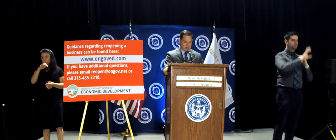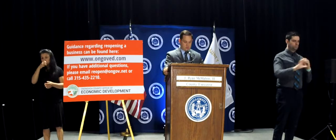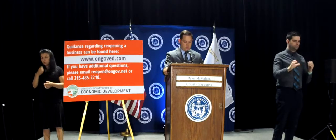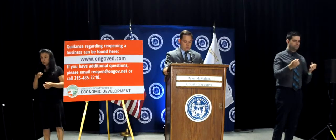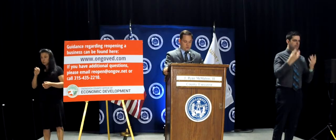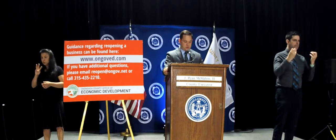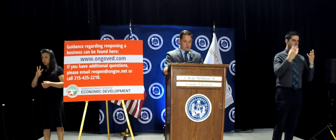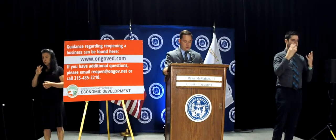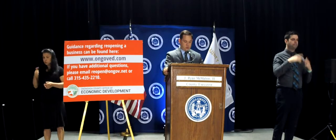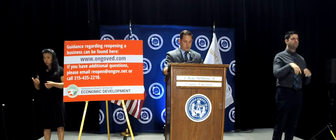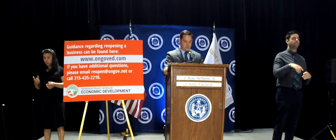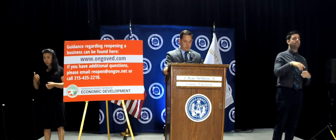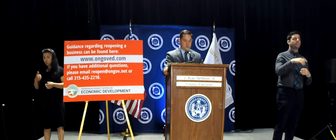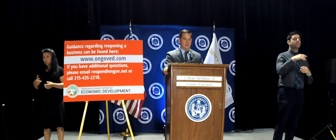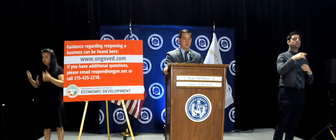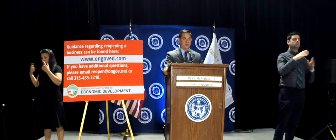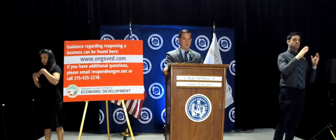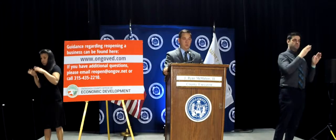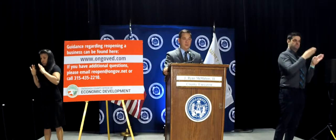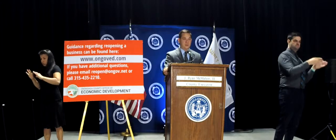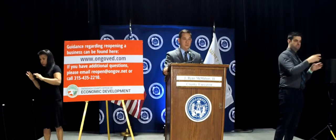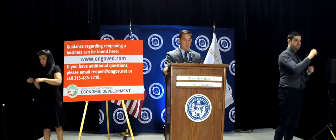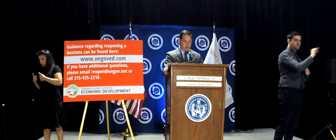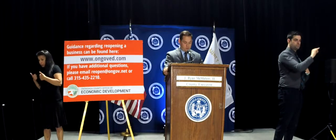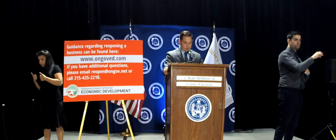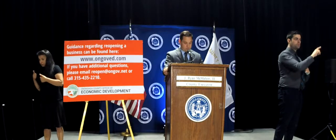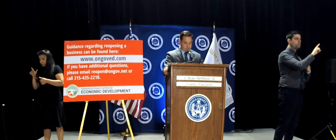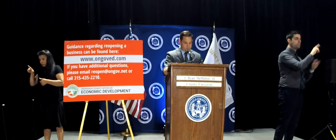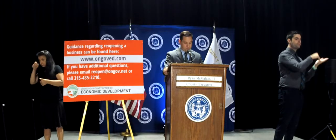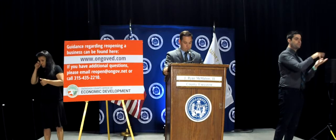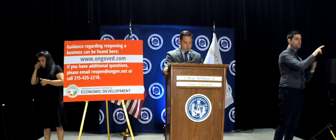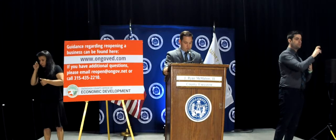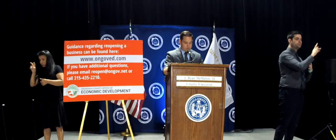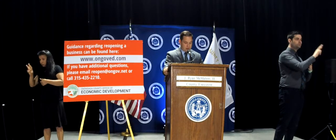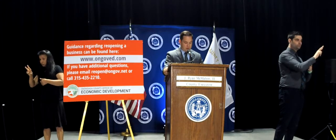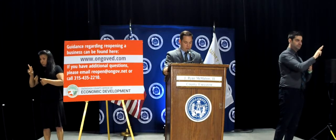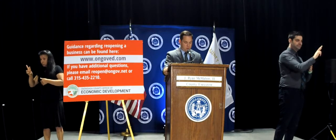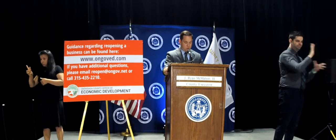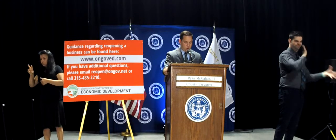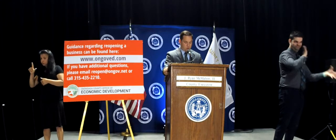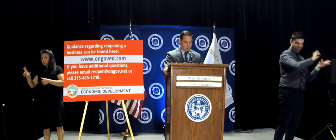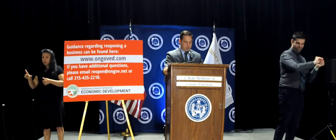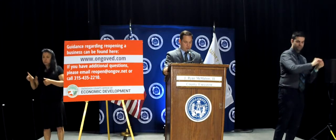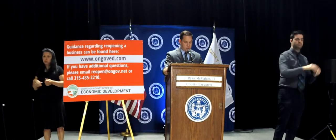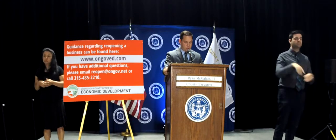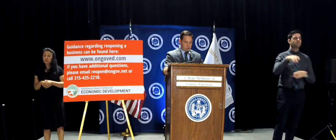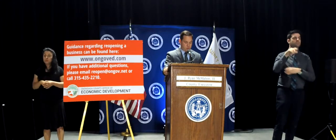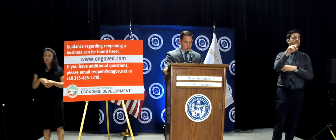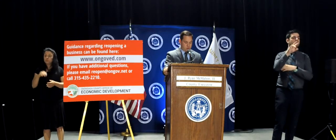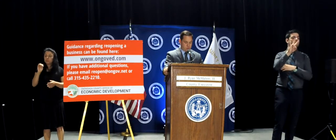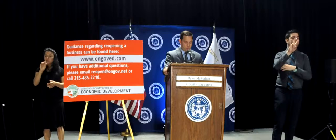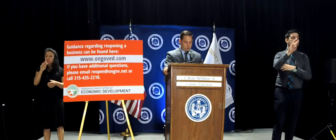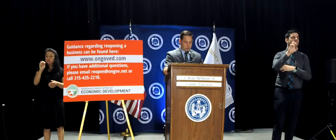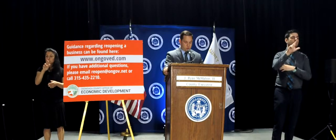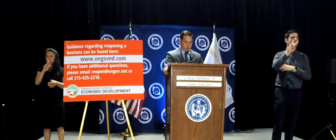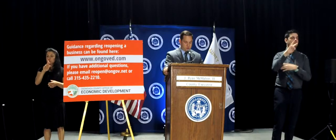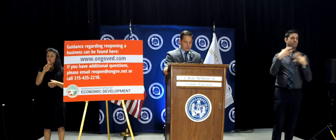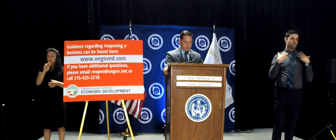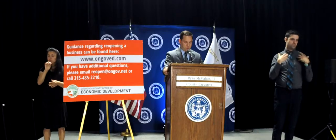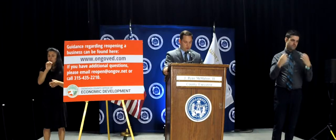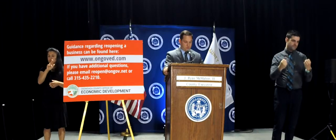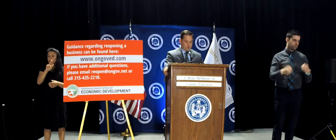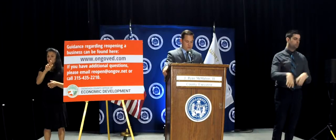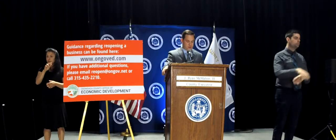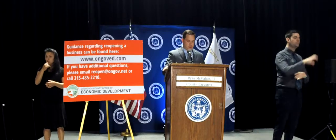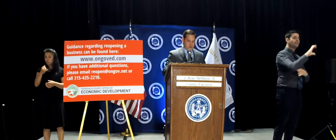Syracuse, 1,363 with 727 recoveries. Town of Clay, 182 with